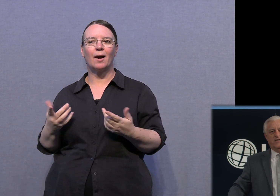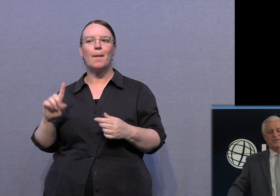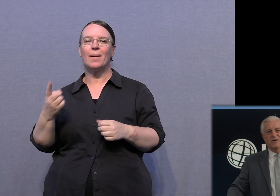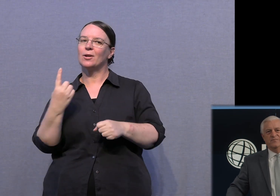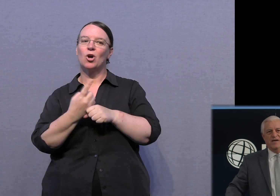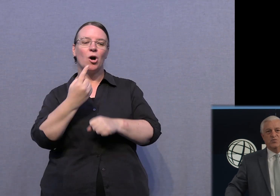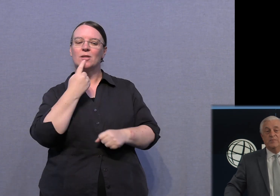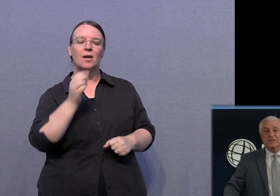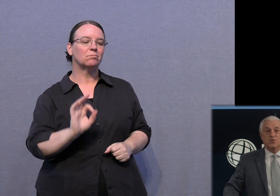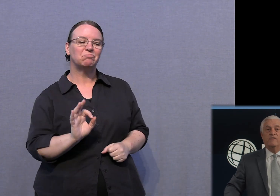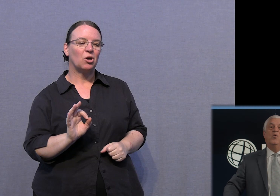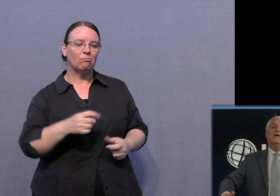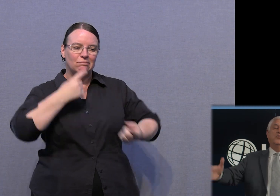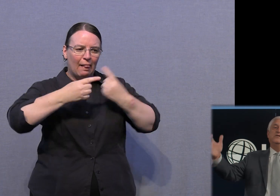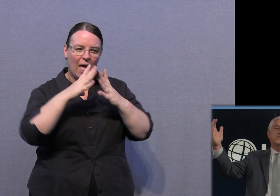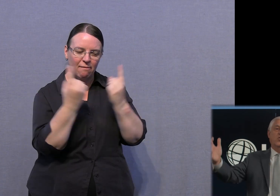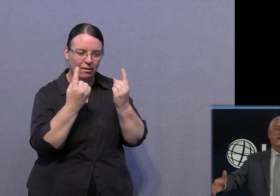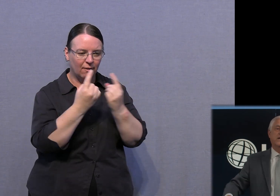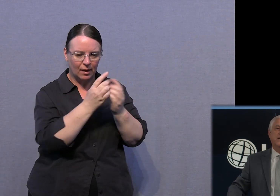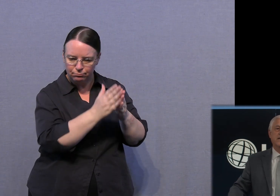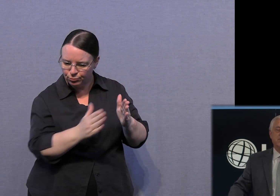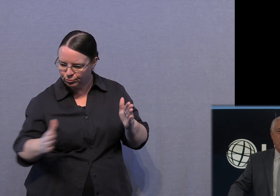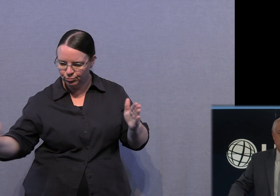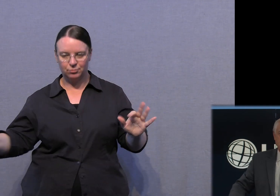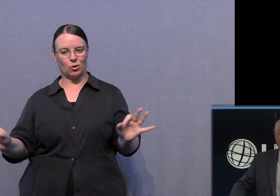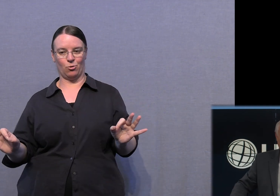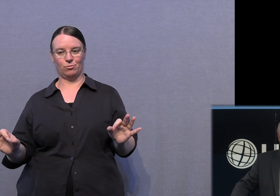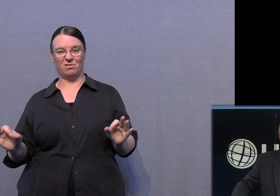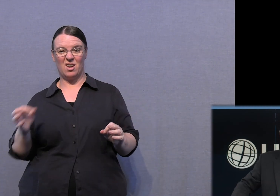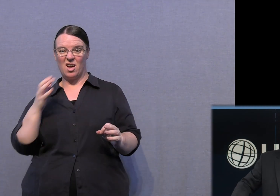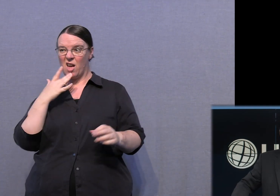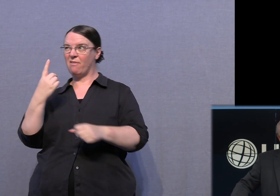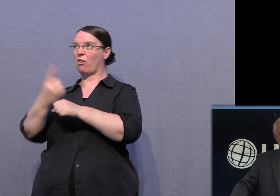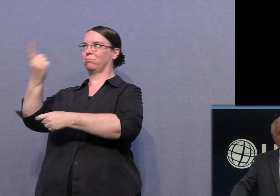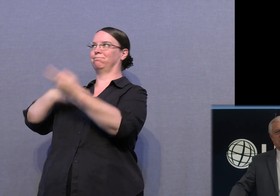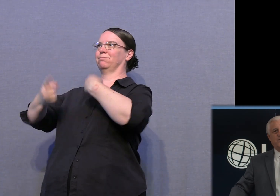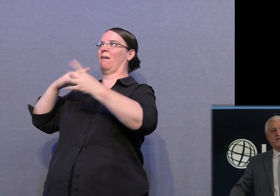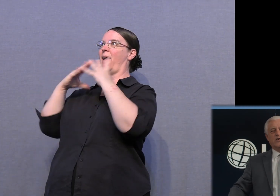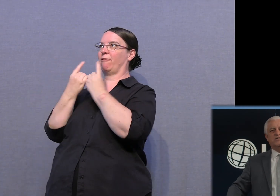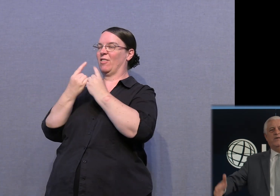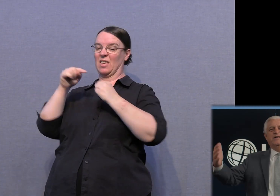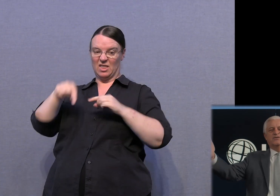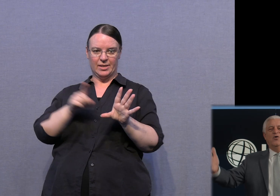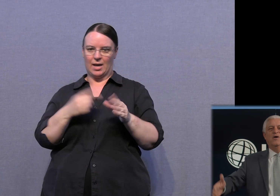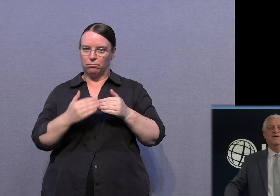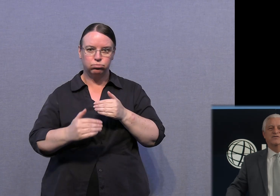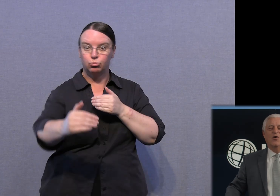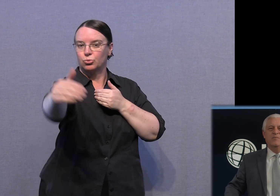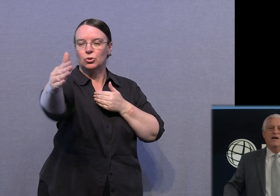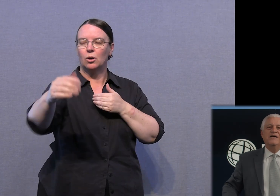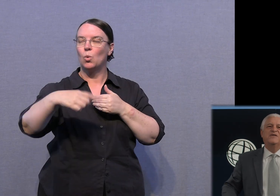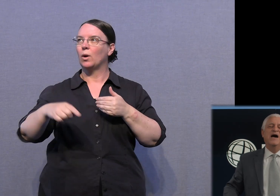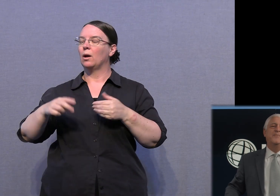did reveal some things, we'd be so overwhelmed, we'd just quit in discouragement. Or if we saw some victories, we'd get